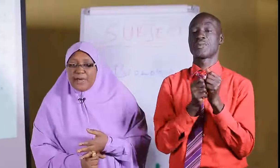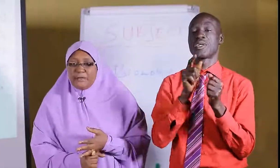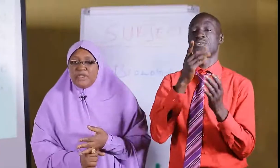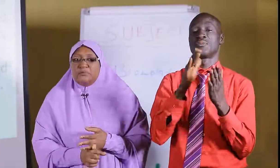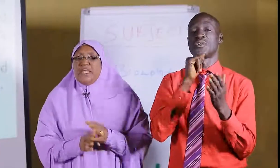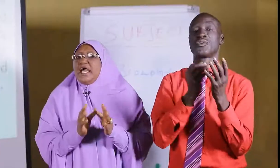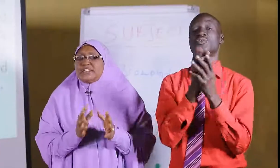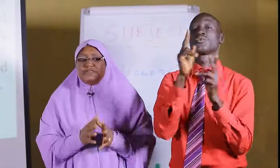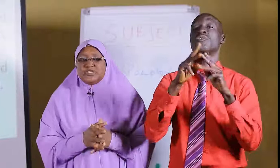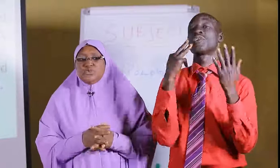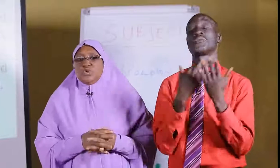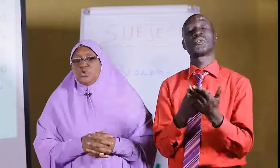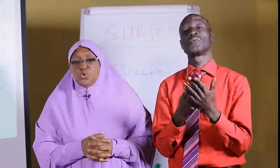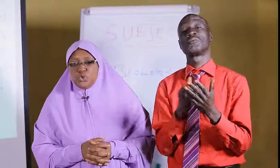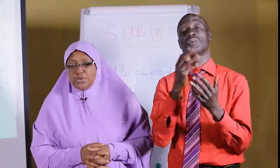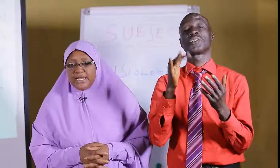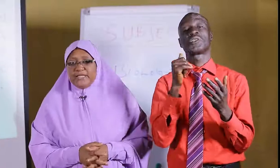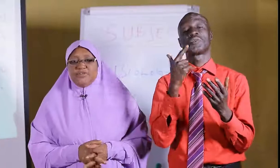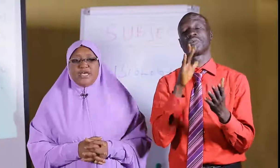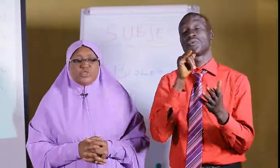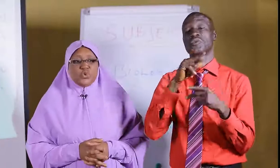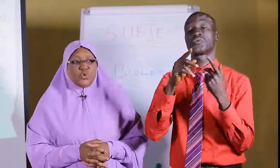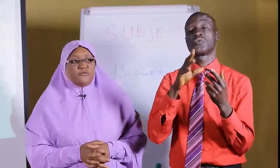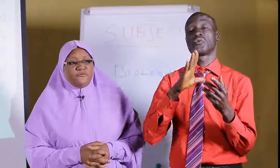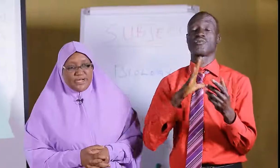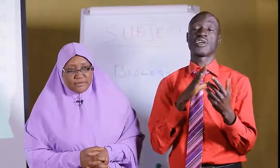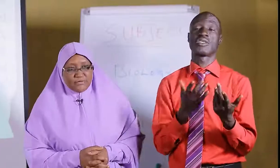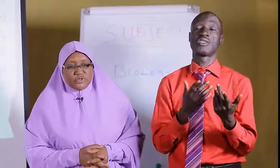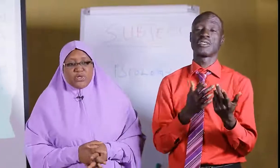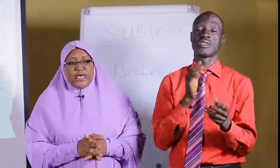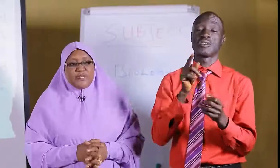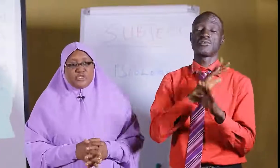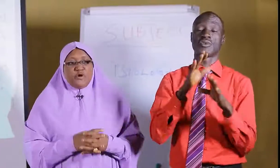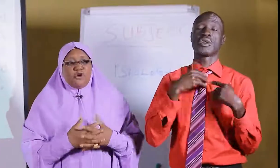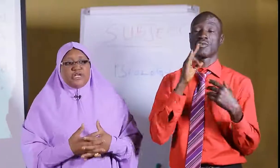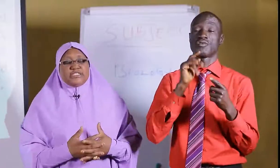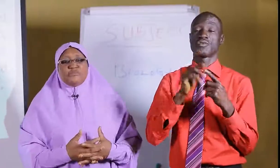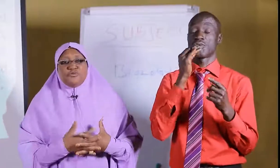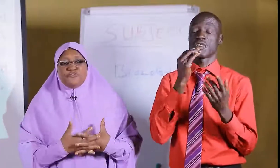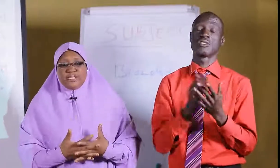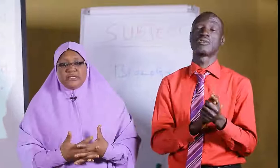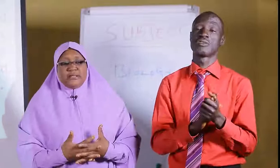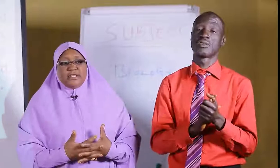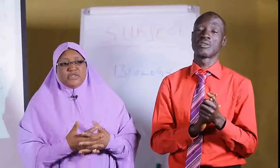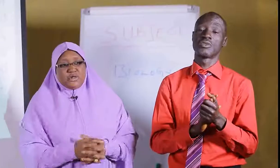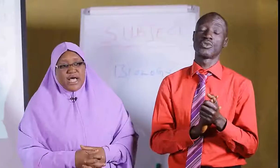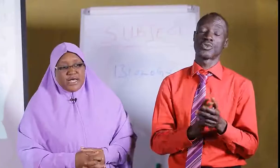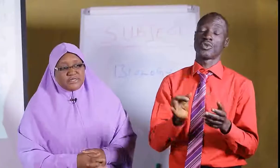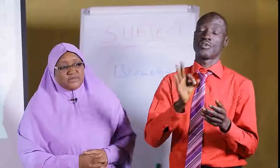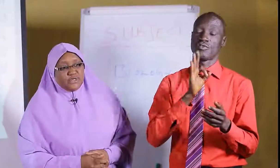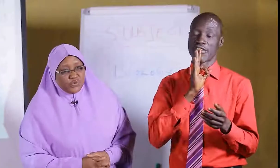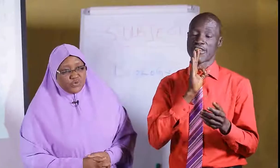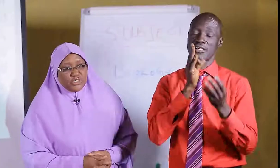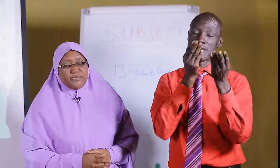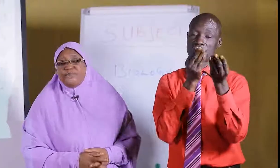be proper. Many activities will not go normal if there is no feeding. So the ability of organism to feed is known